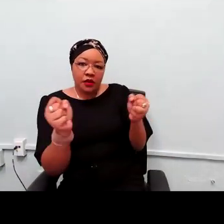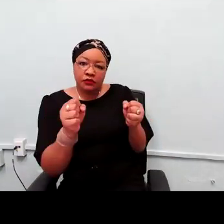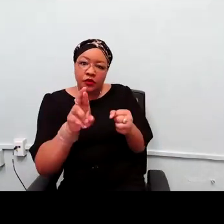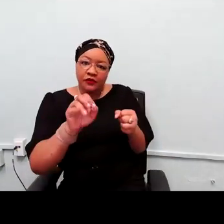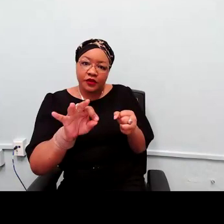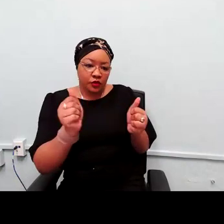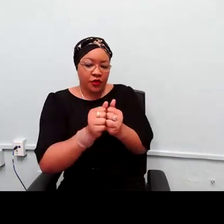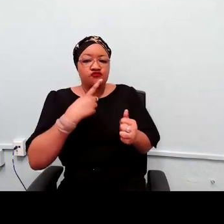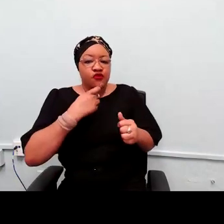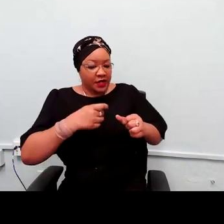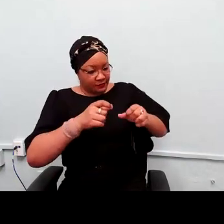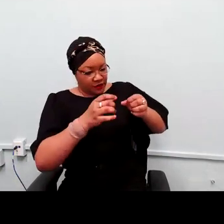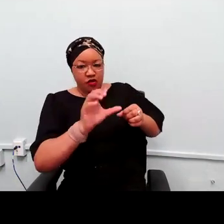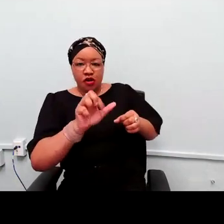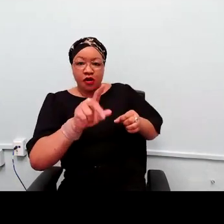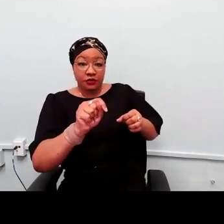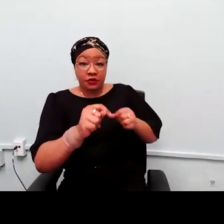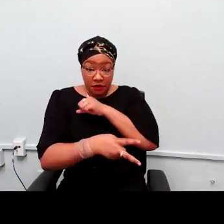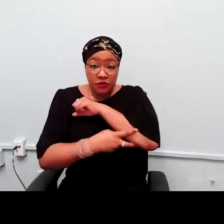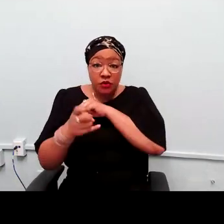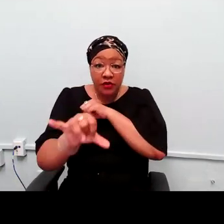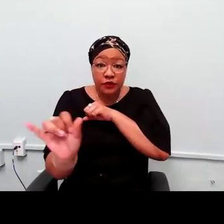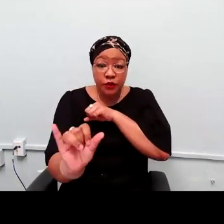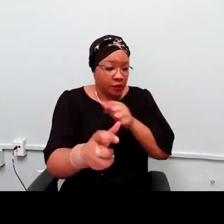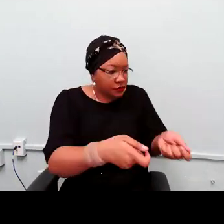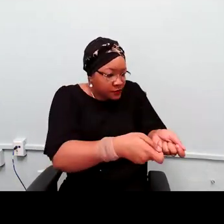dolly. Stole the dolly, too.